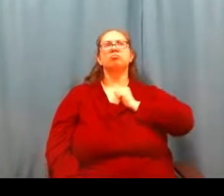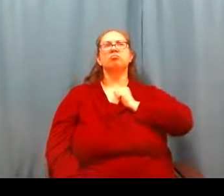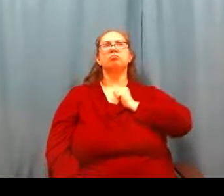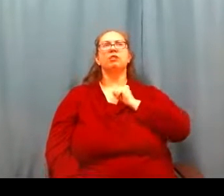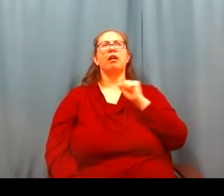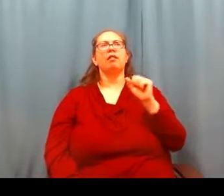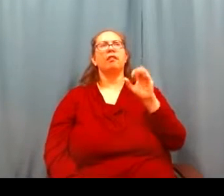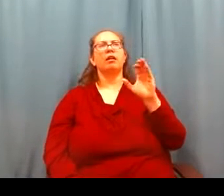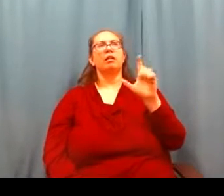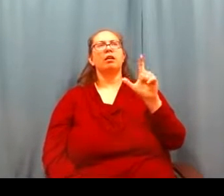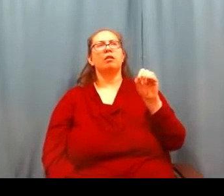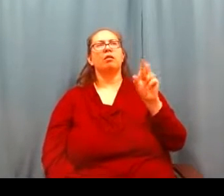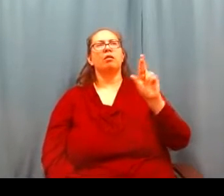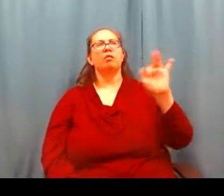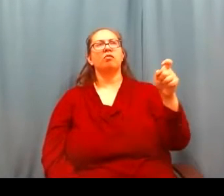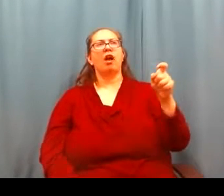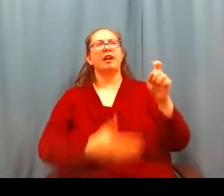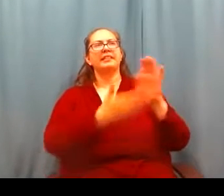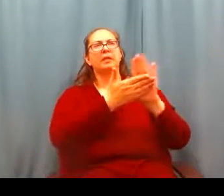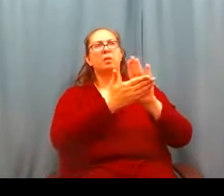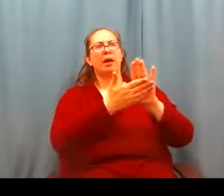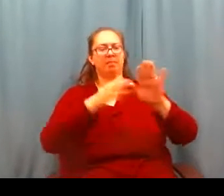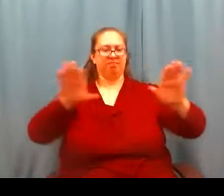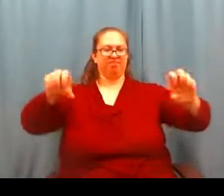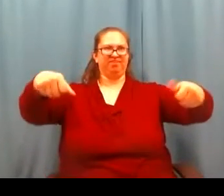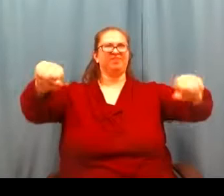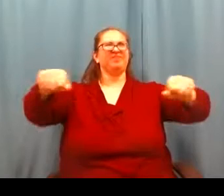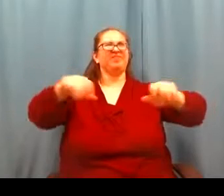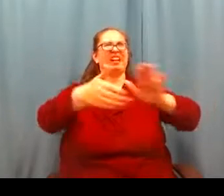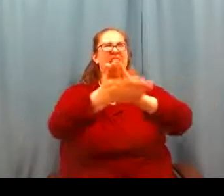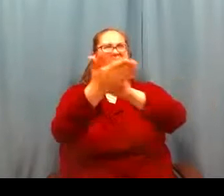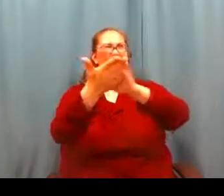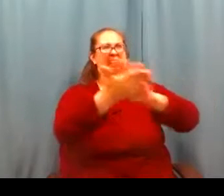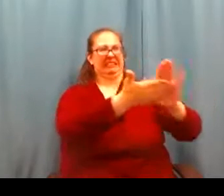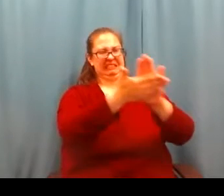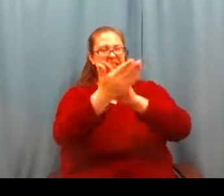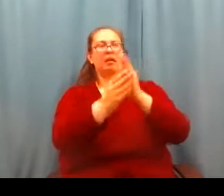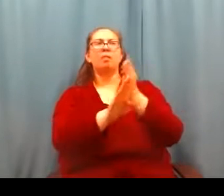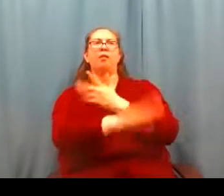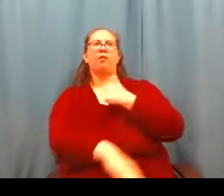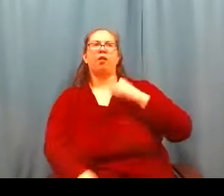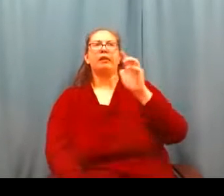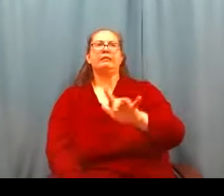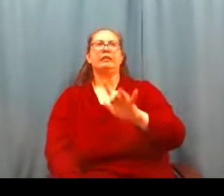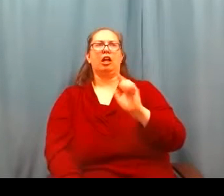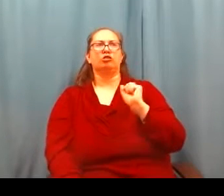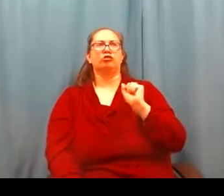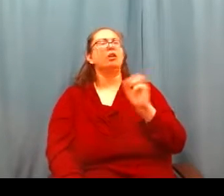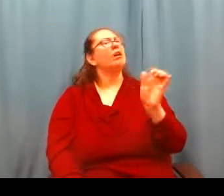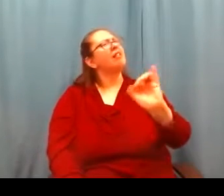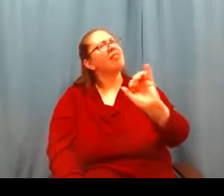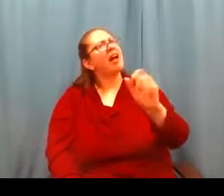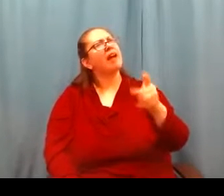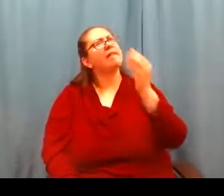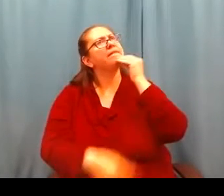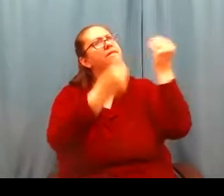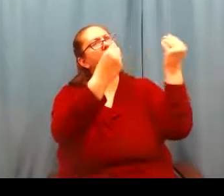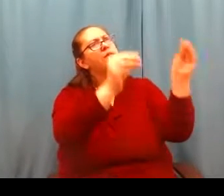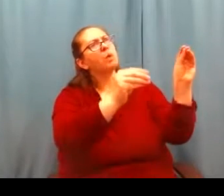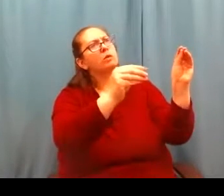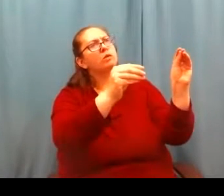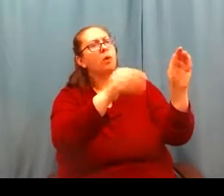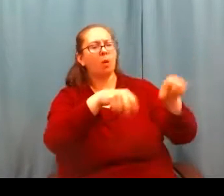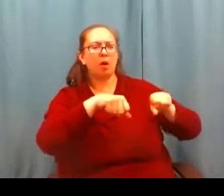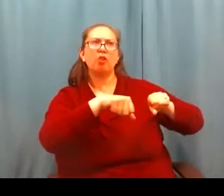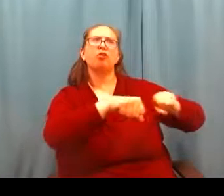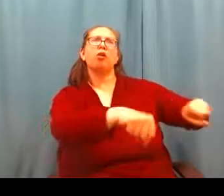wipes, sanitizing wipes with me before I got on that scooter. Just like when you walk into the grocery store, there are carts there